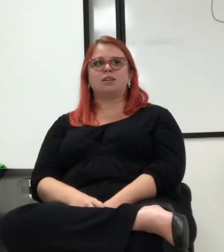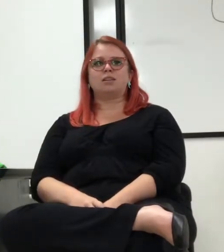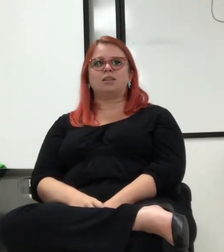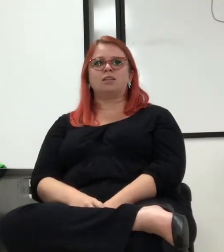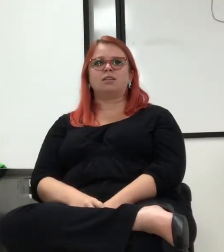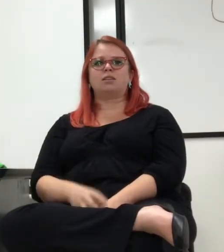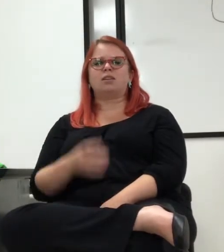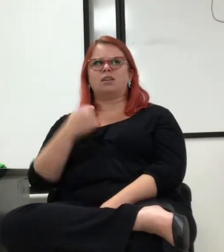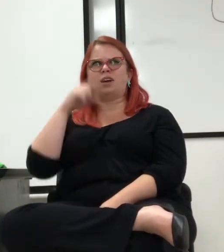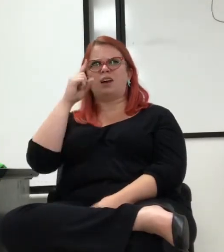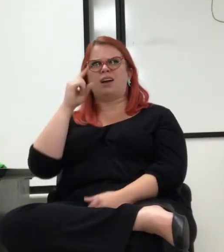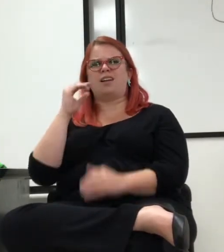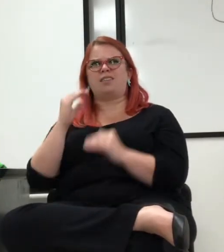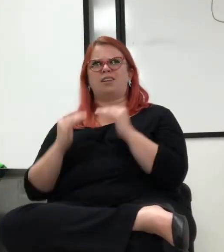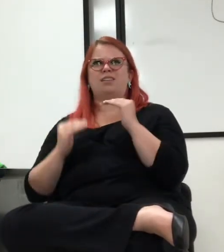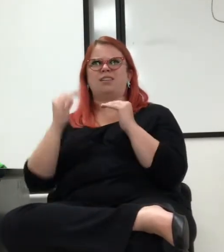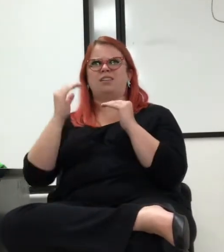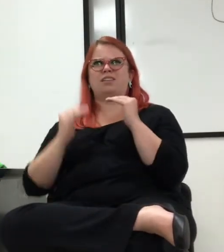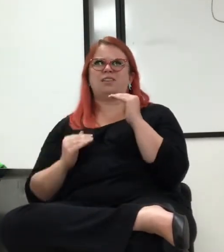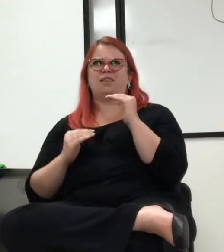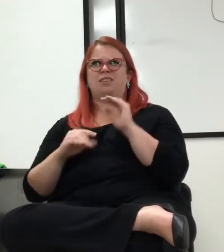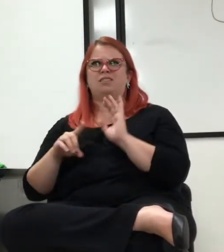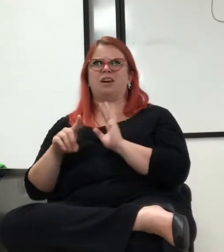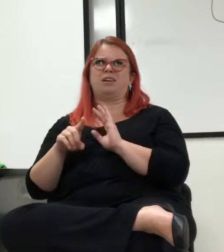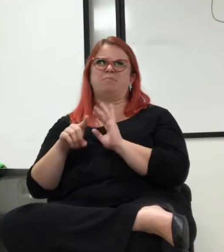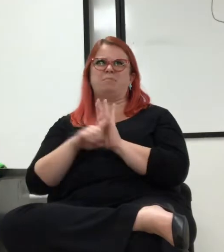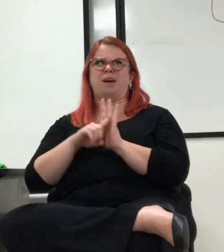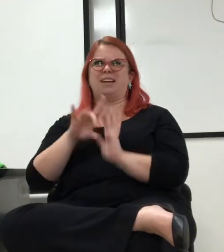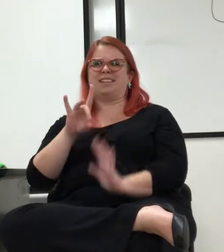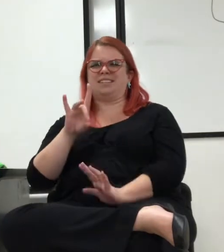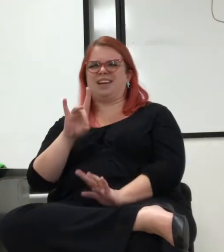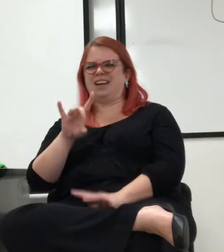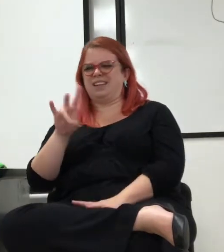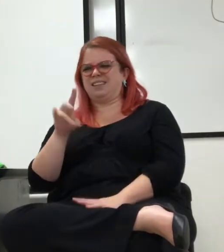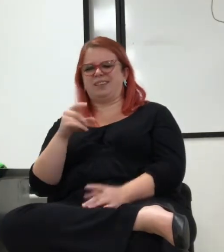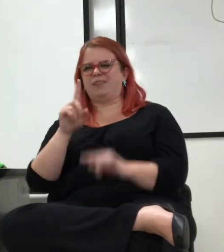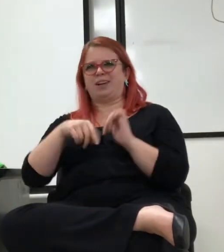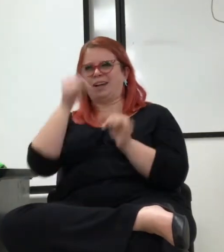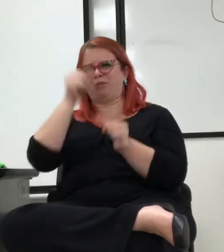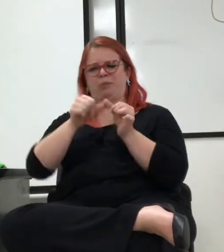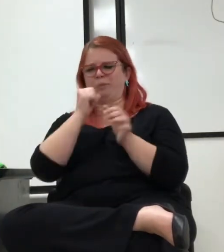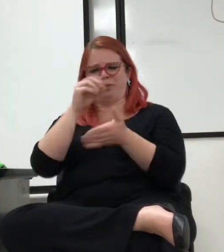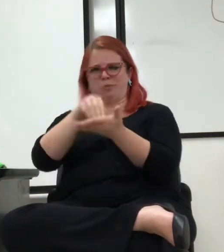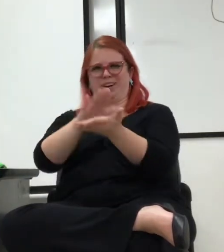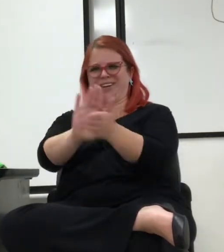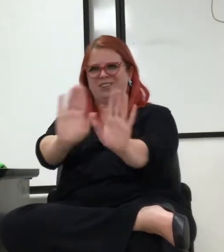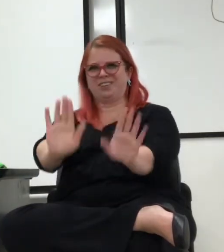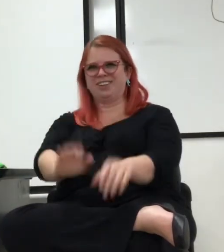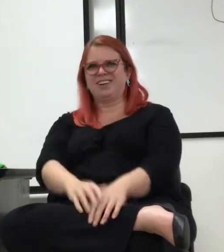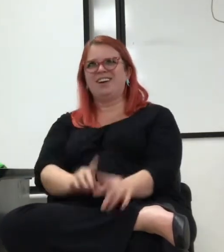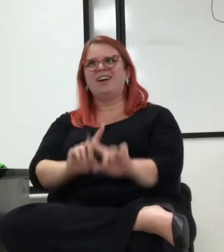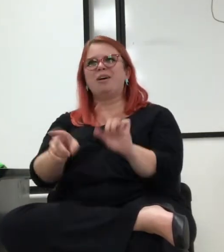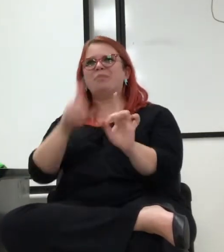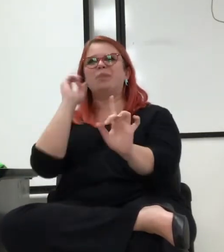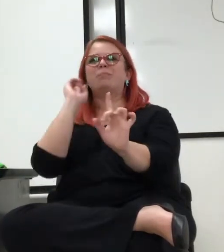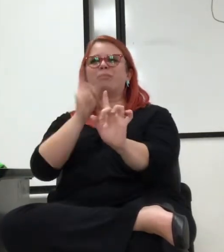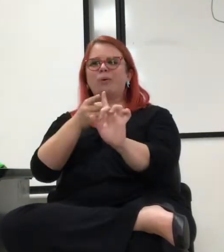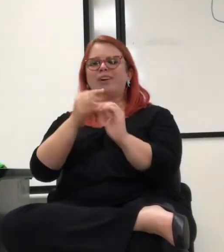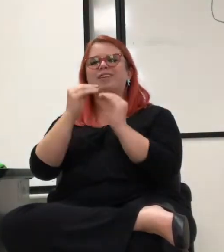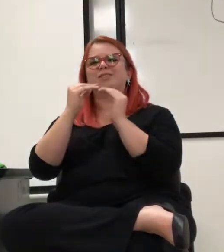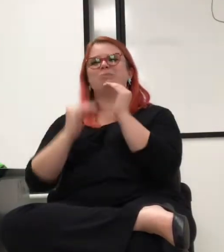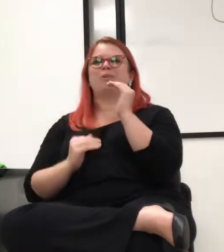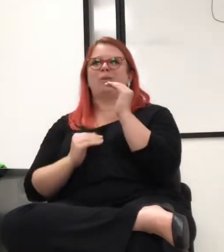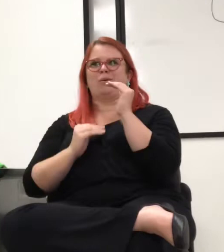I think the elevation is like minus 87. I can't remember. I just don't write that down. I don't remember. The point is, you're below